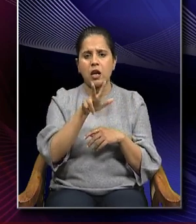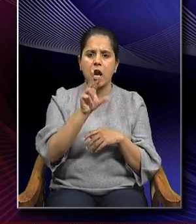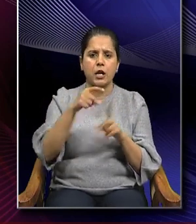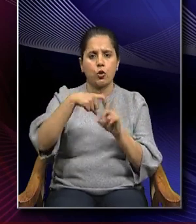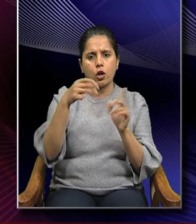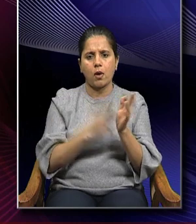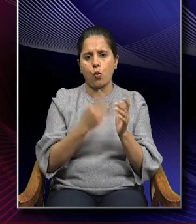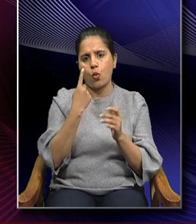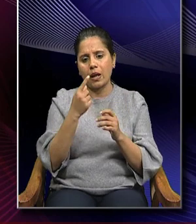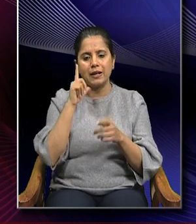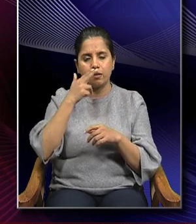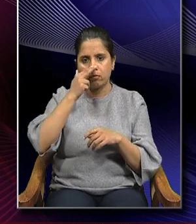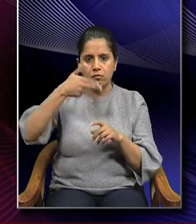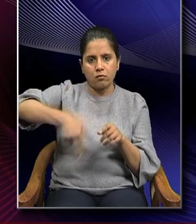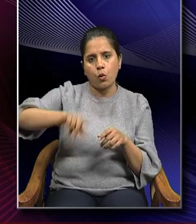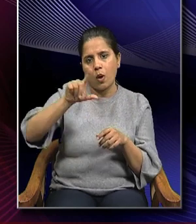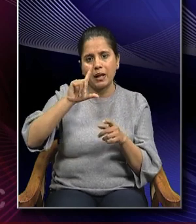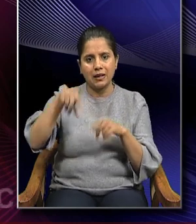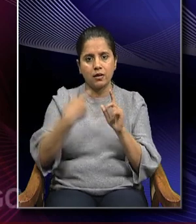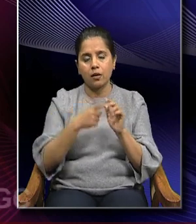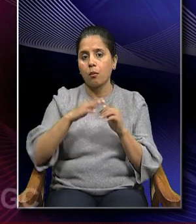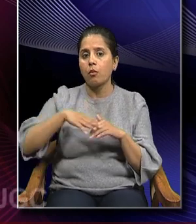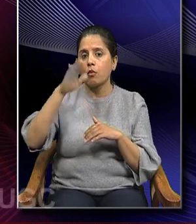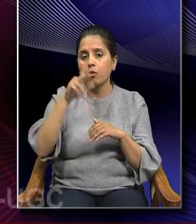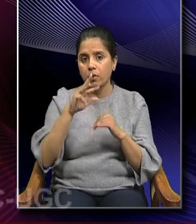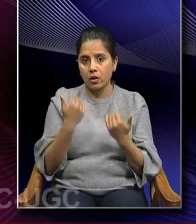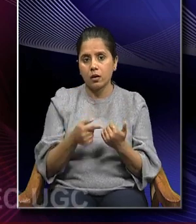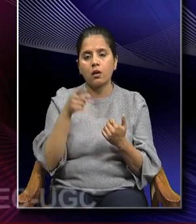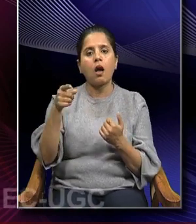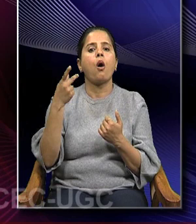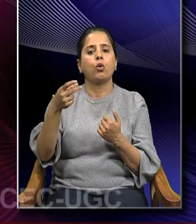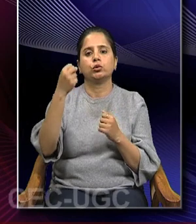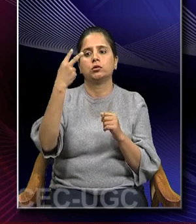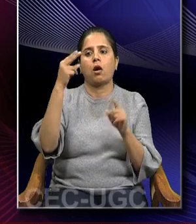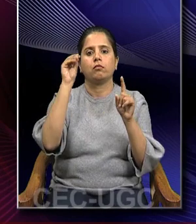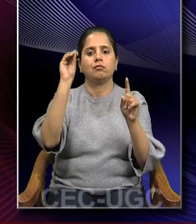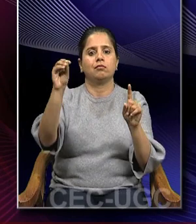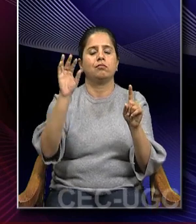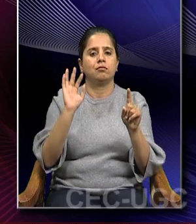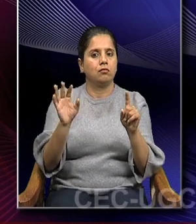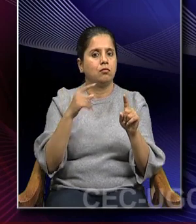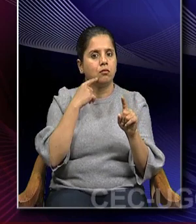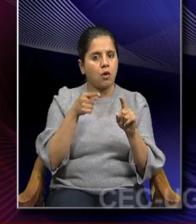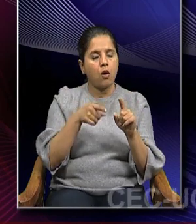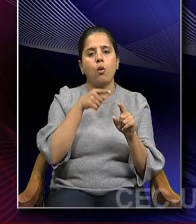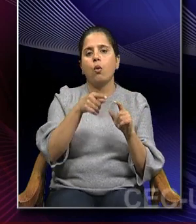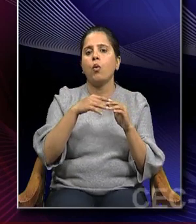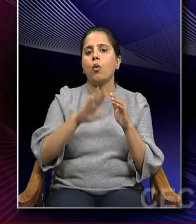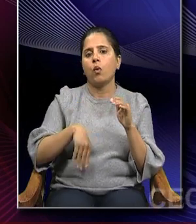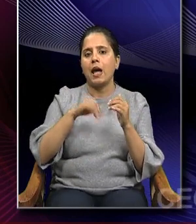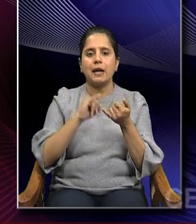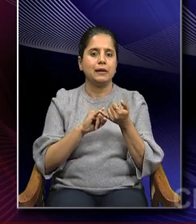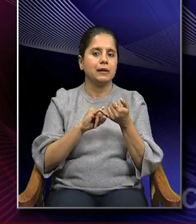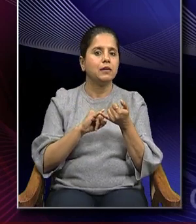kilometer per liter, so above that there is a star marking, there is an asterisk writing that it is under